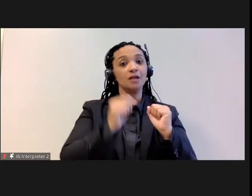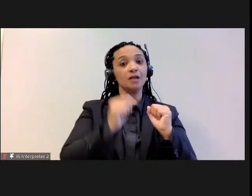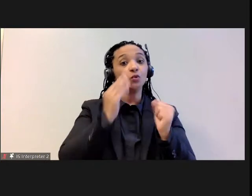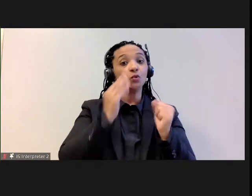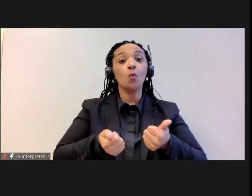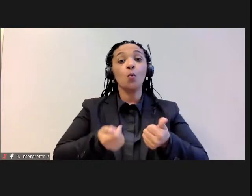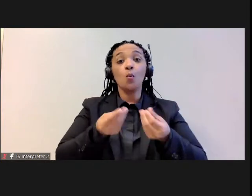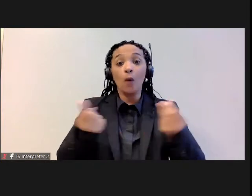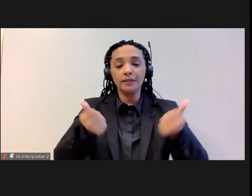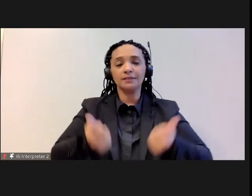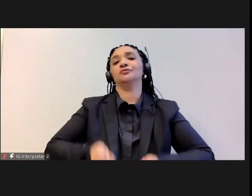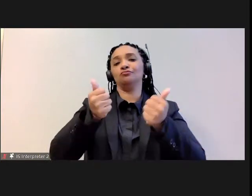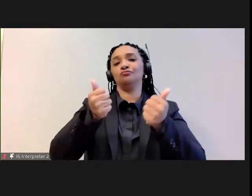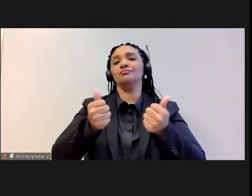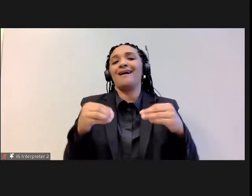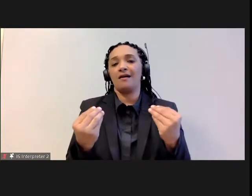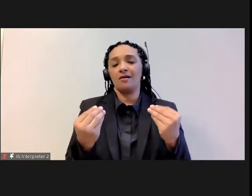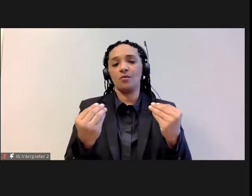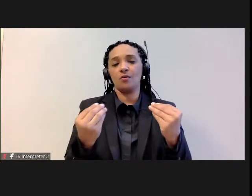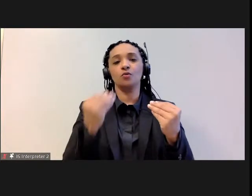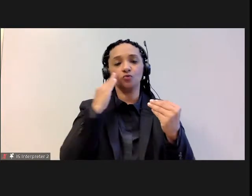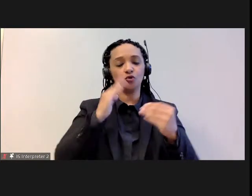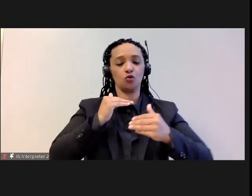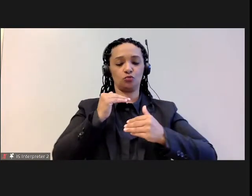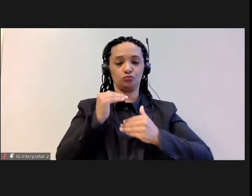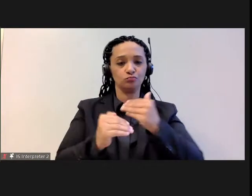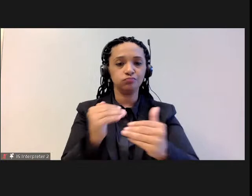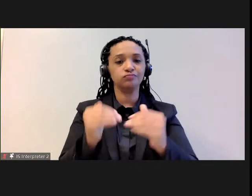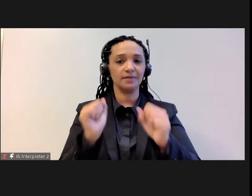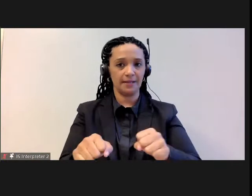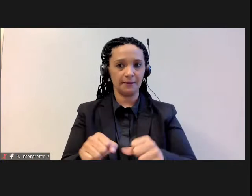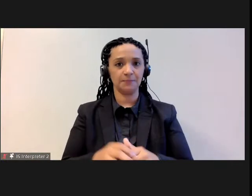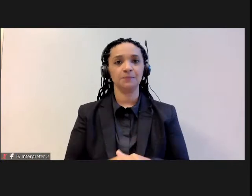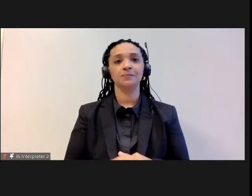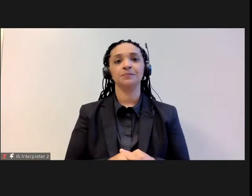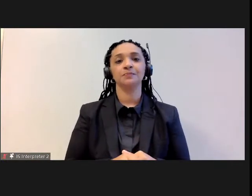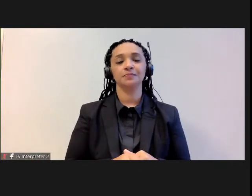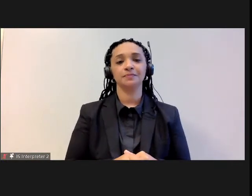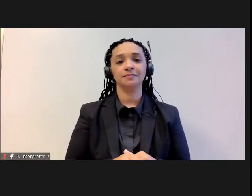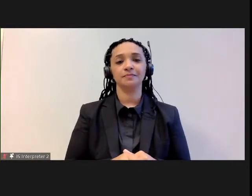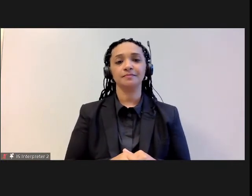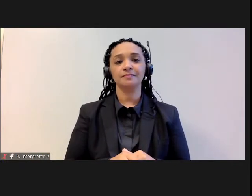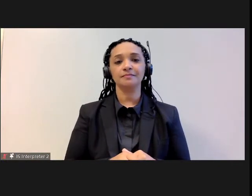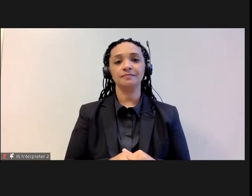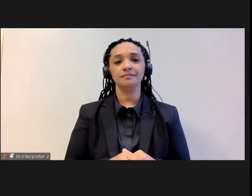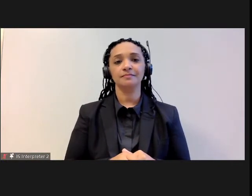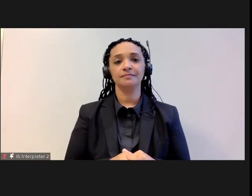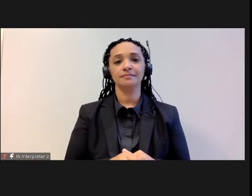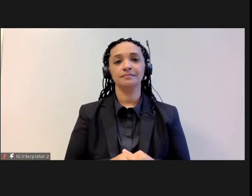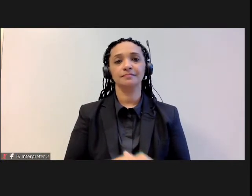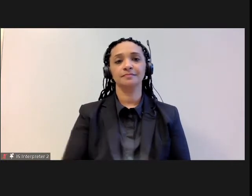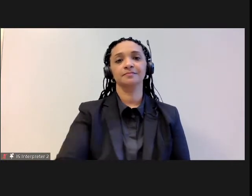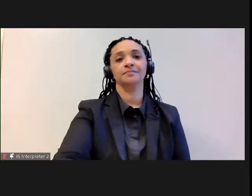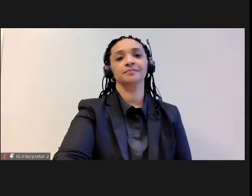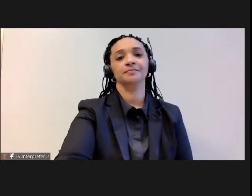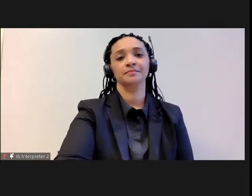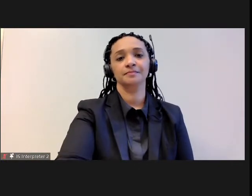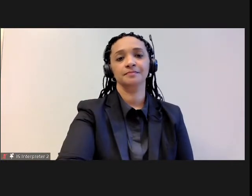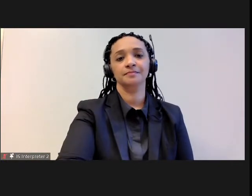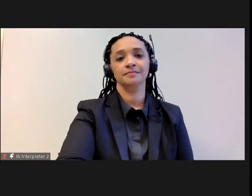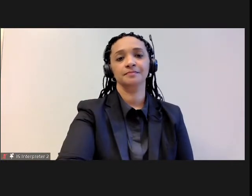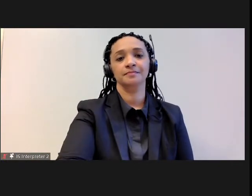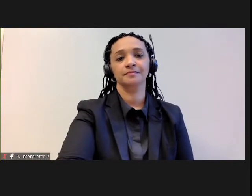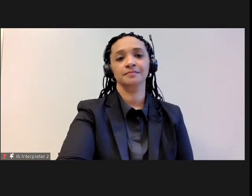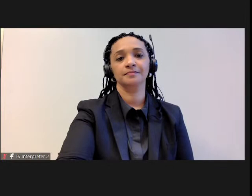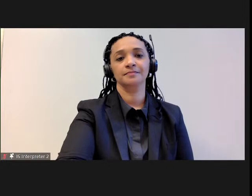quality, in that way. But again, listening to colleagues speaking from